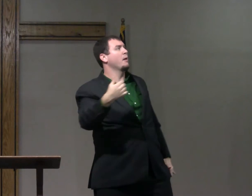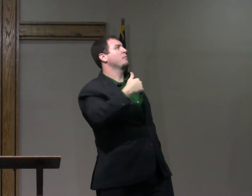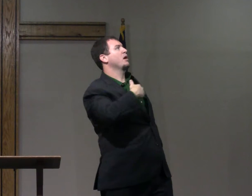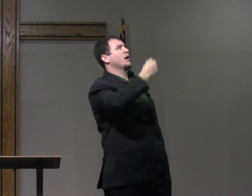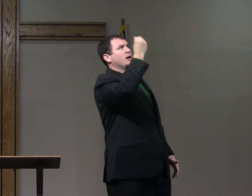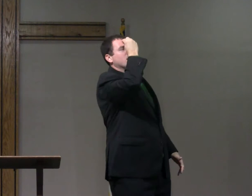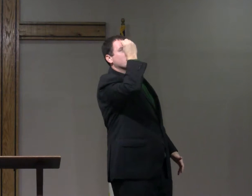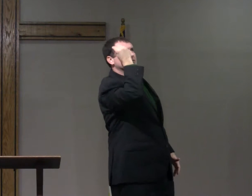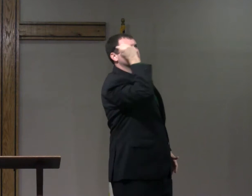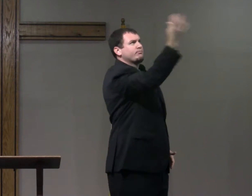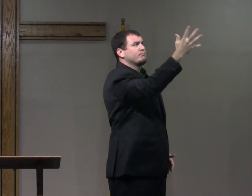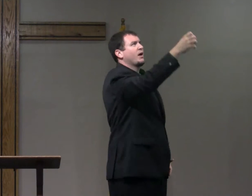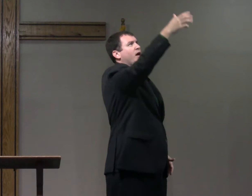Then at the same time, I also